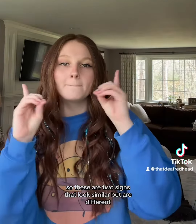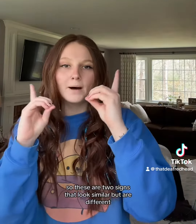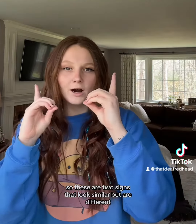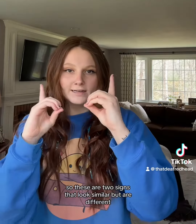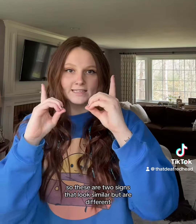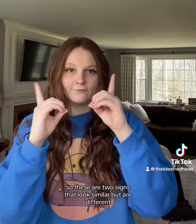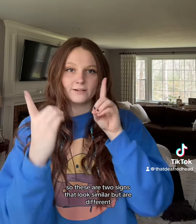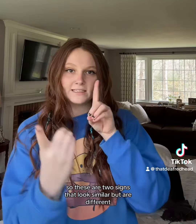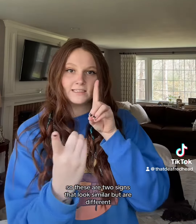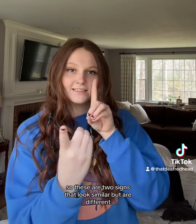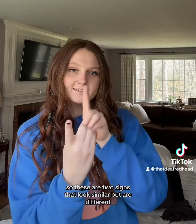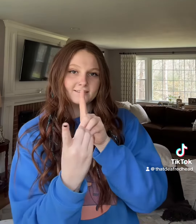are different.